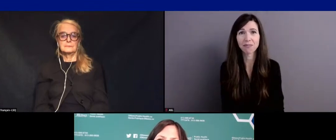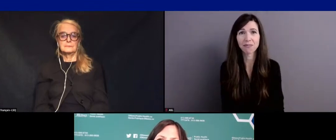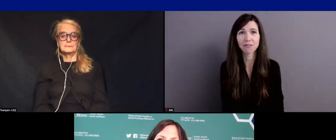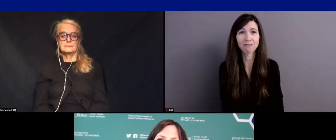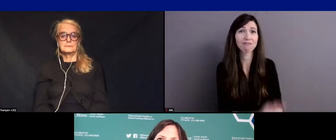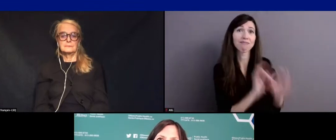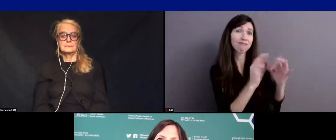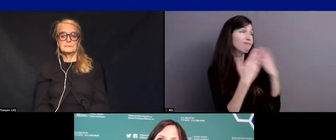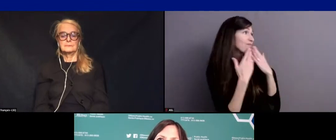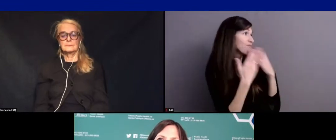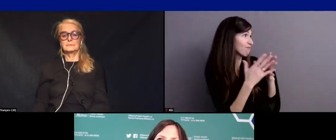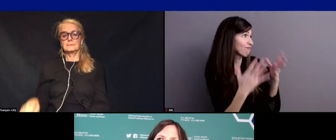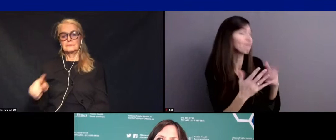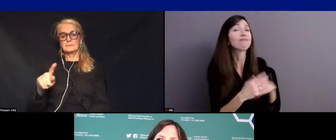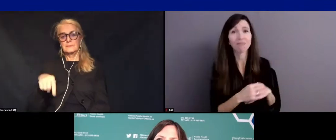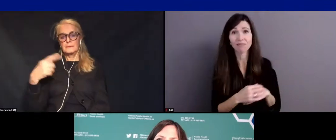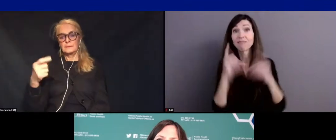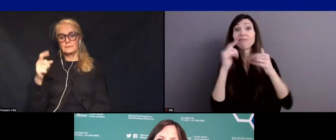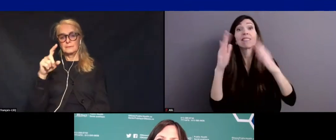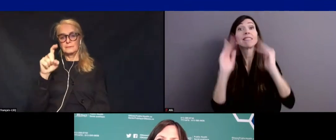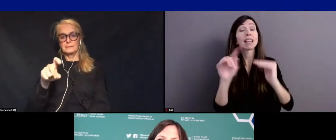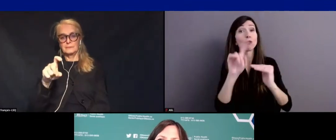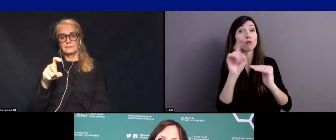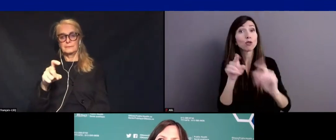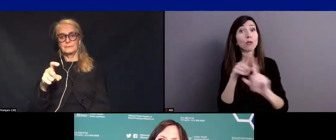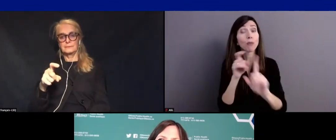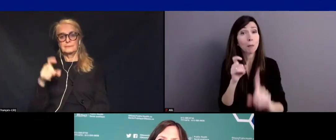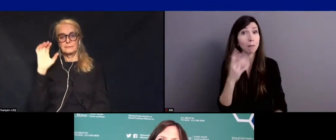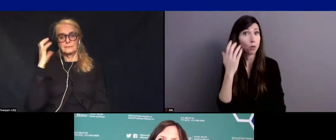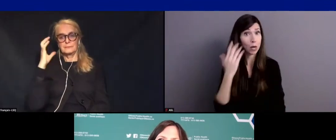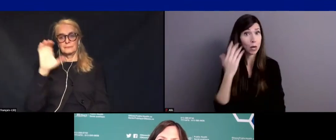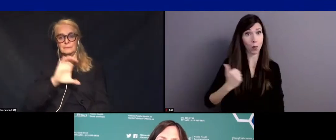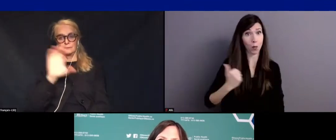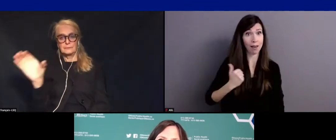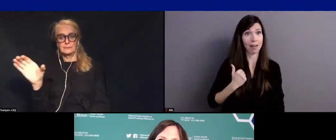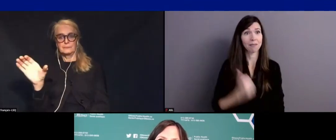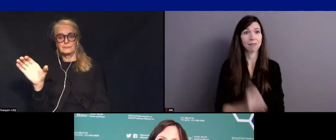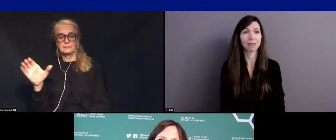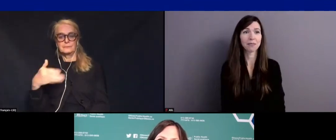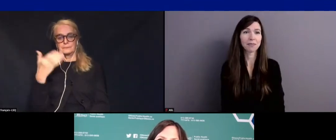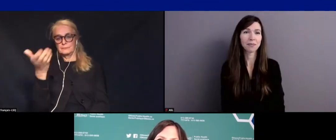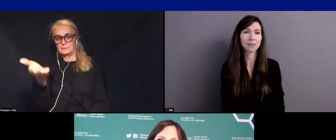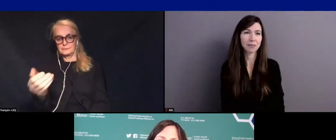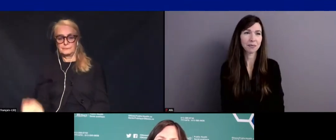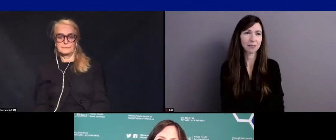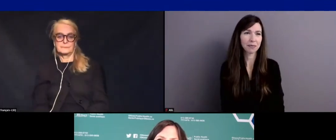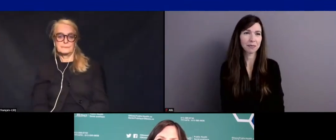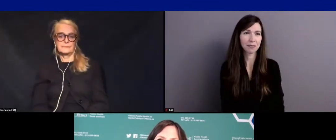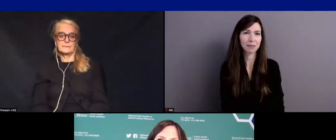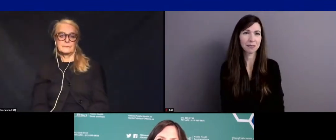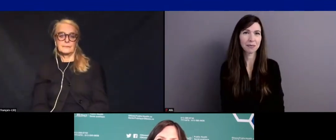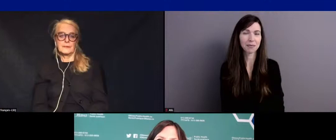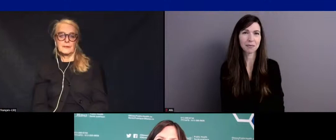Thank you. La prochaine question sera de Radio-Canada. Ismaël Si, c'est à vous.